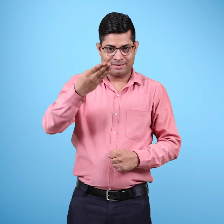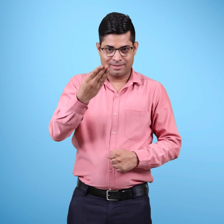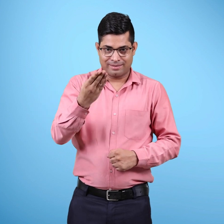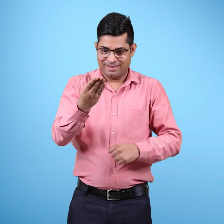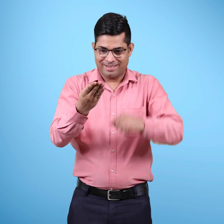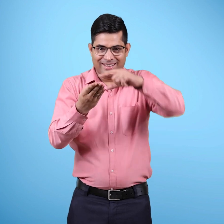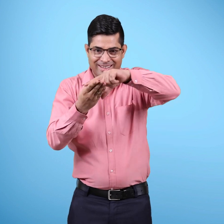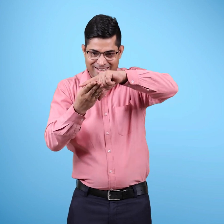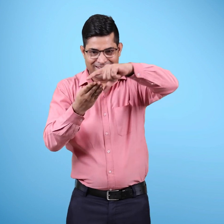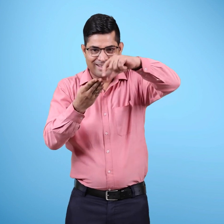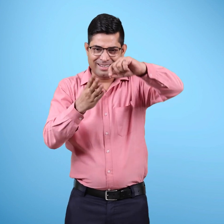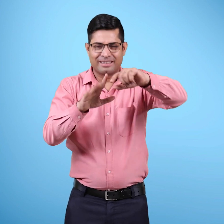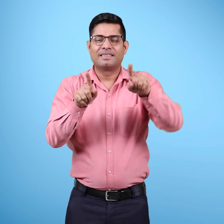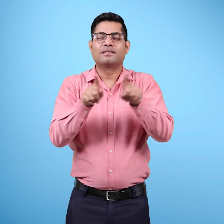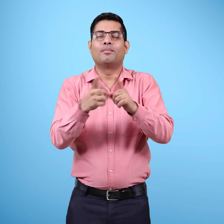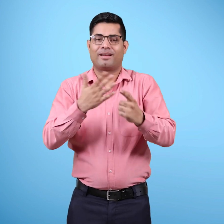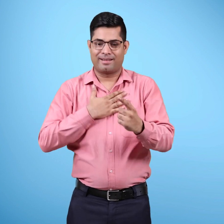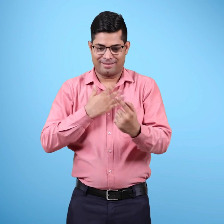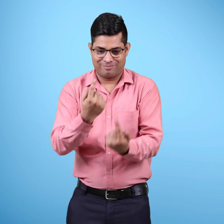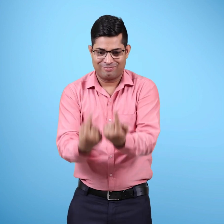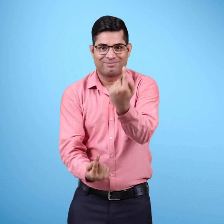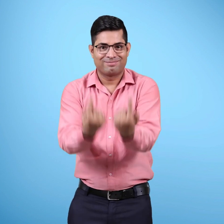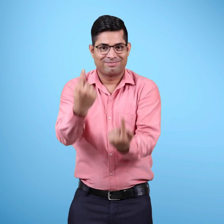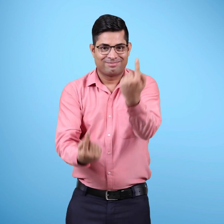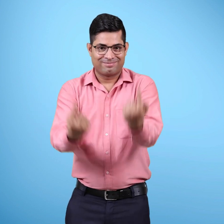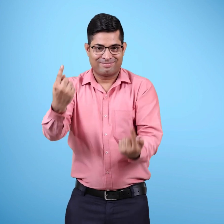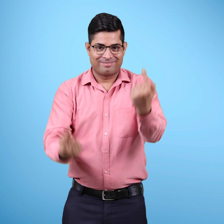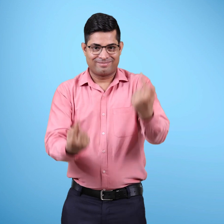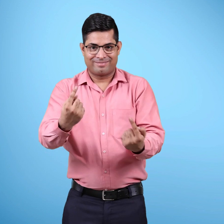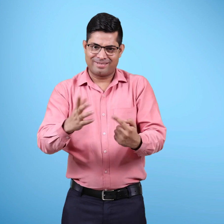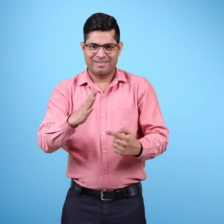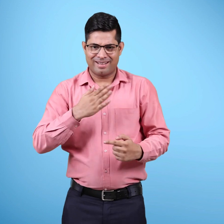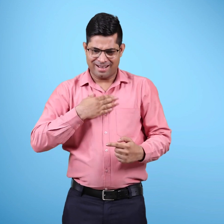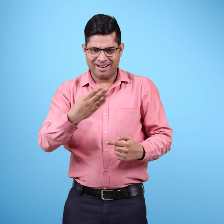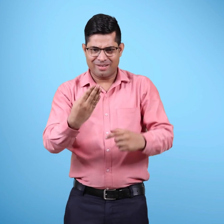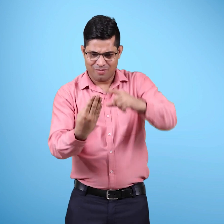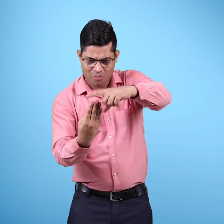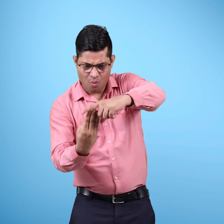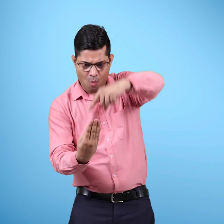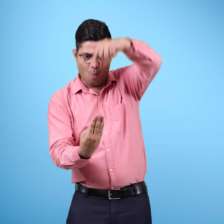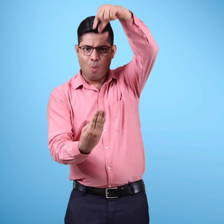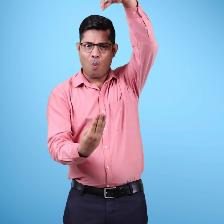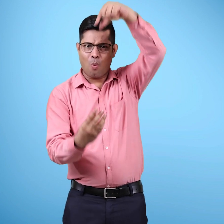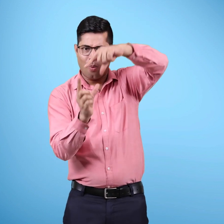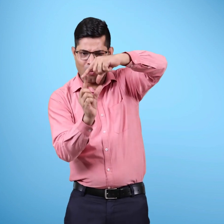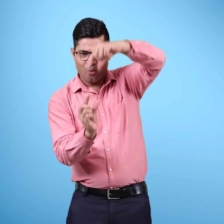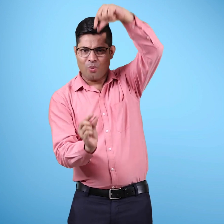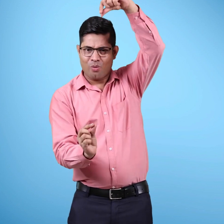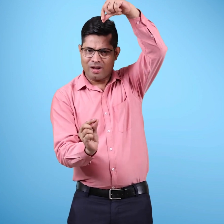In the leaves of grass, you might have seen that the veins are parallel to one another.